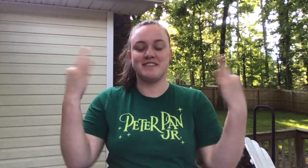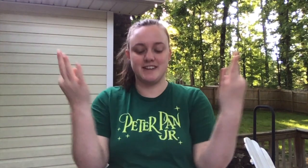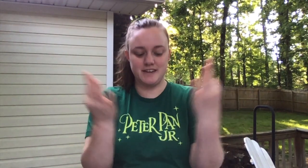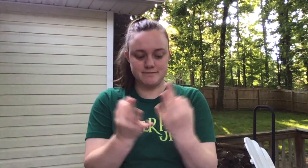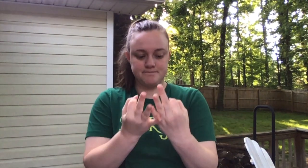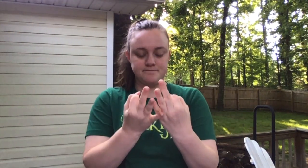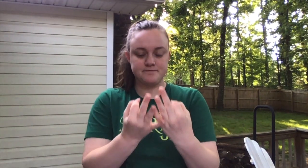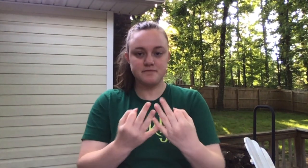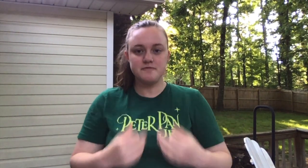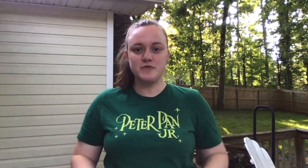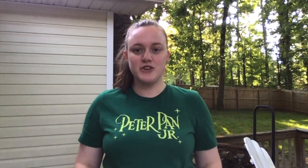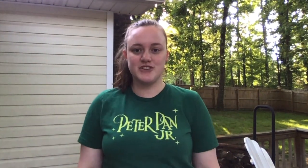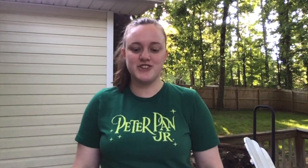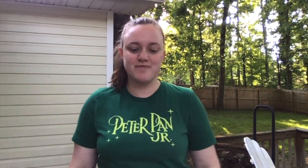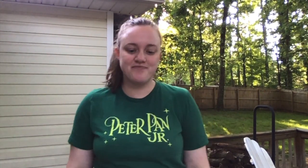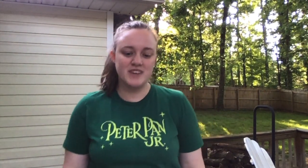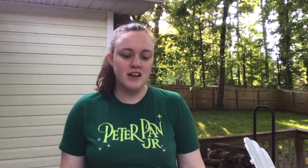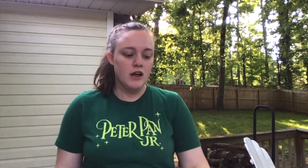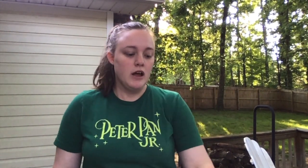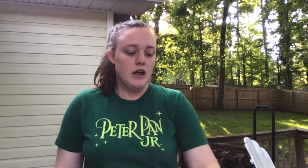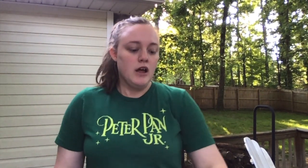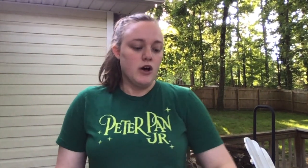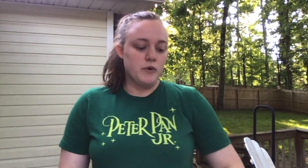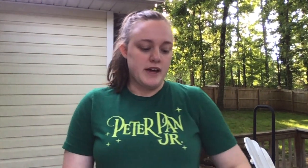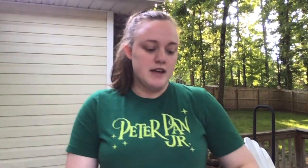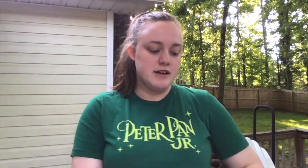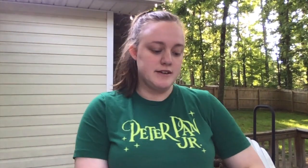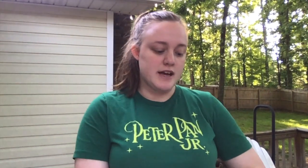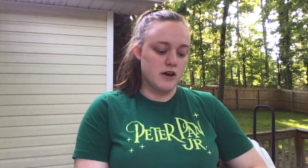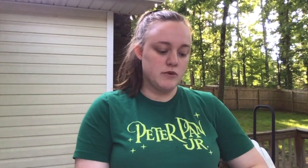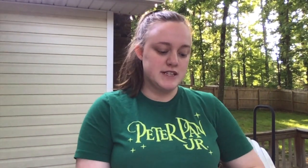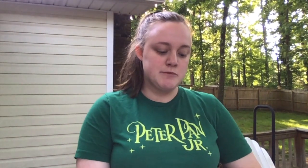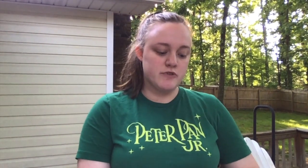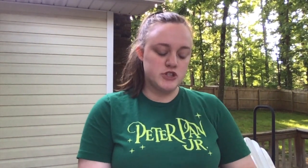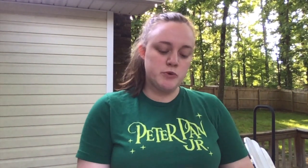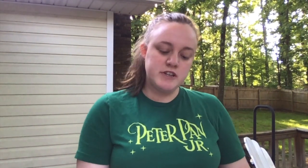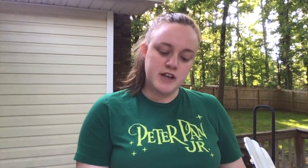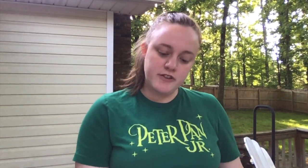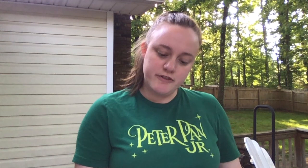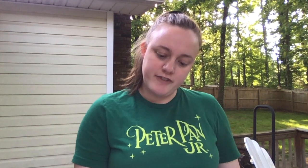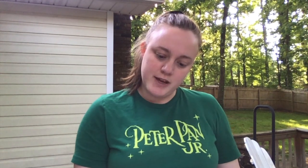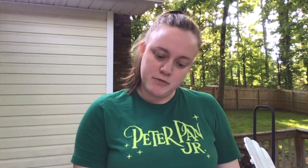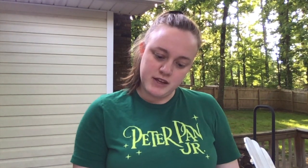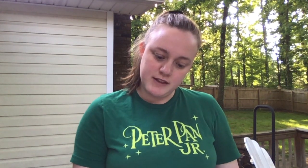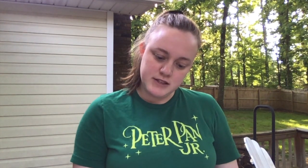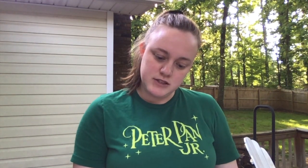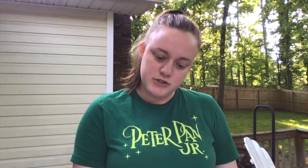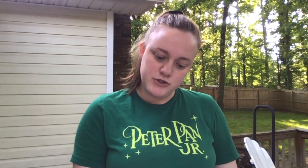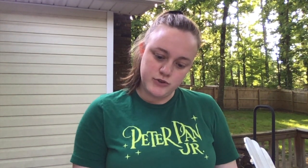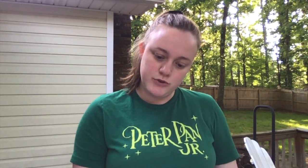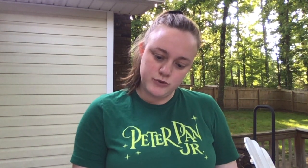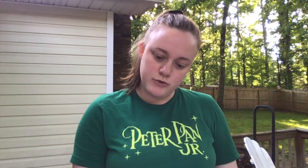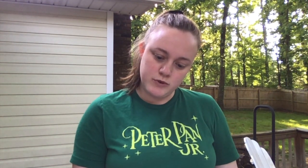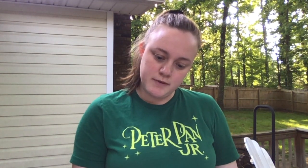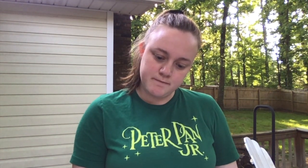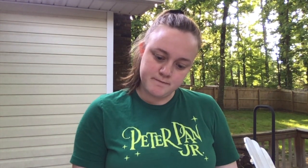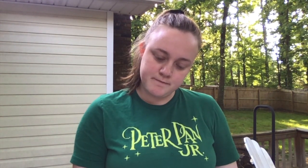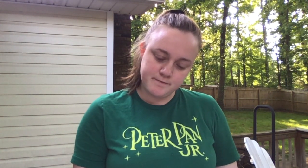family. Good job. Okay, now let's move on to another family. Let's do